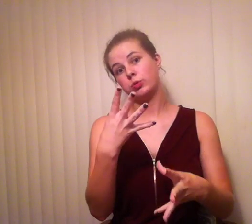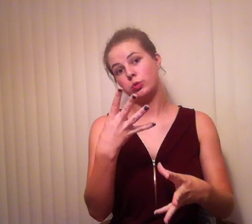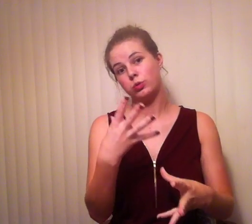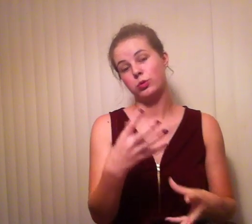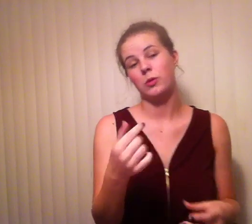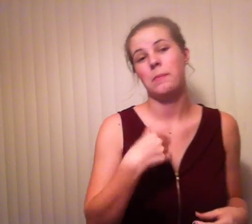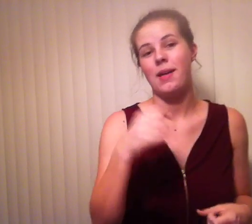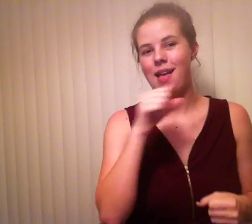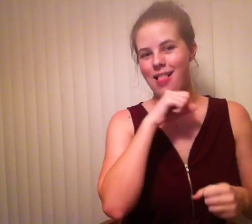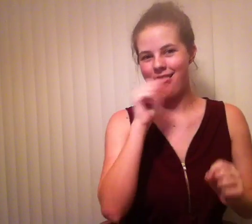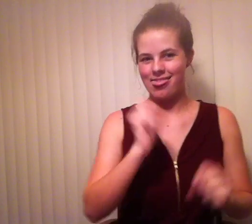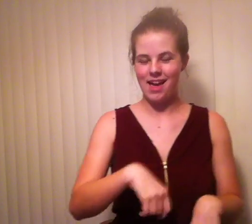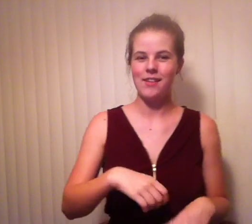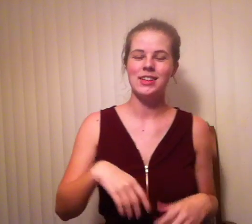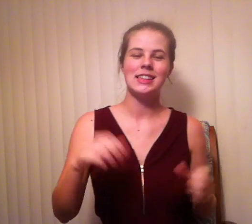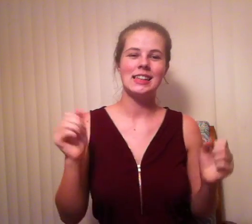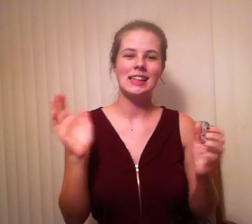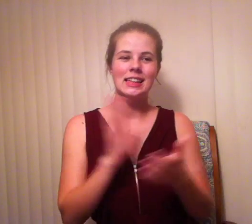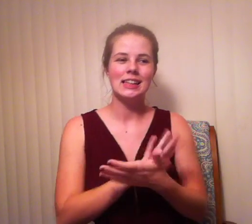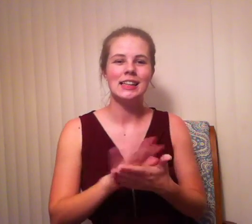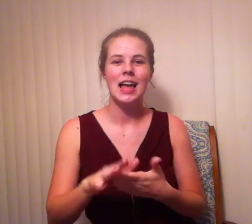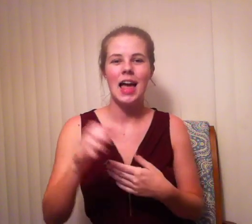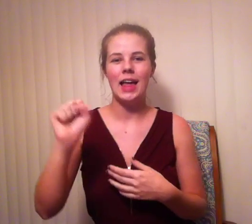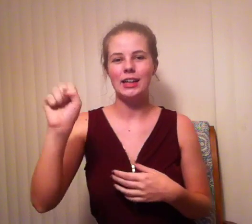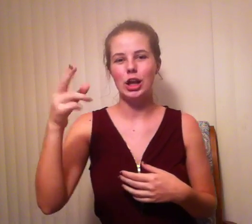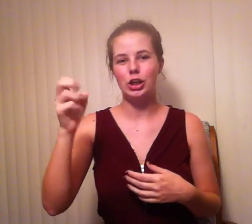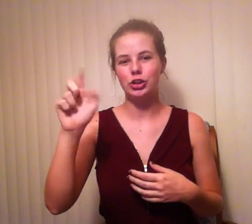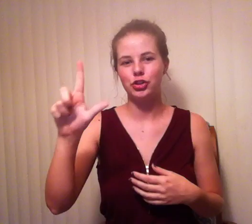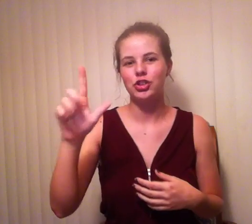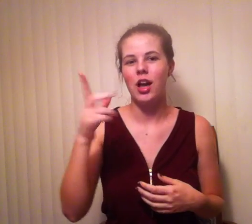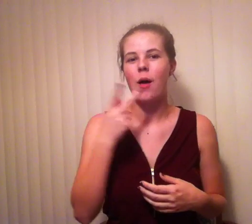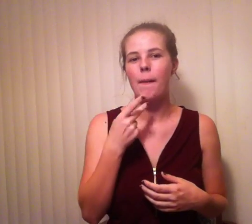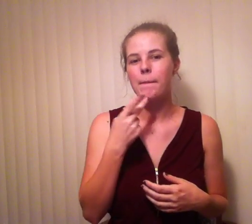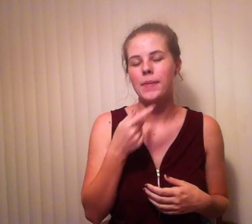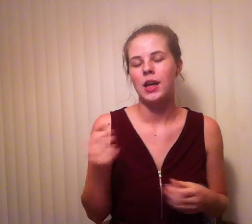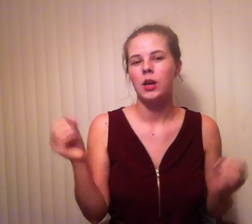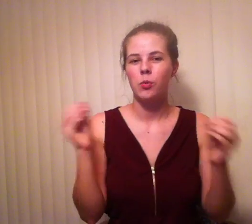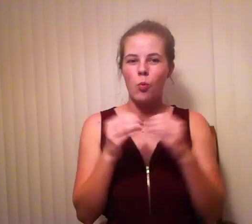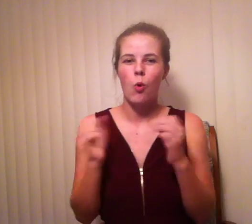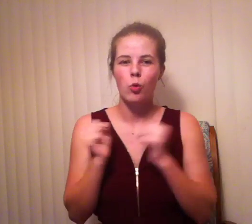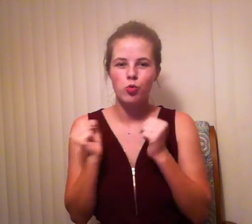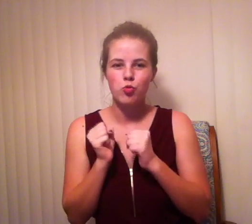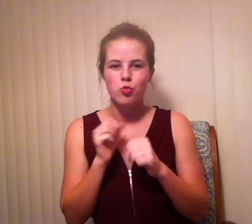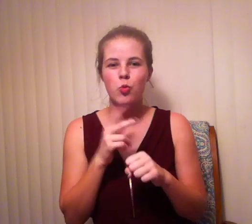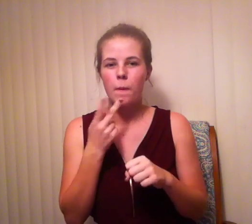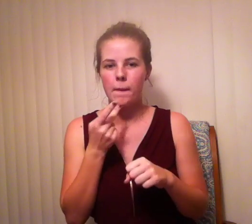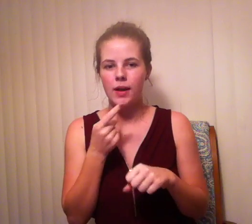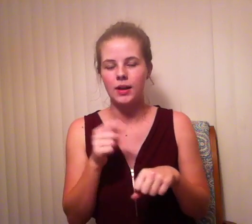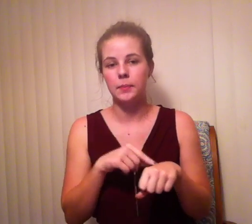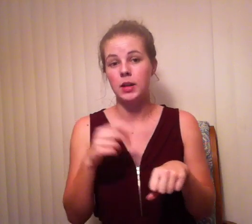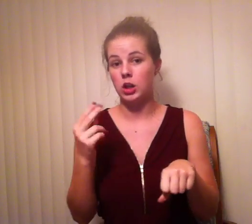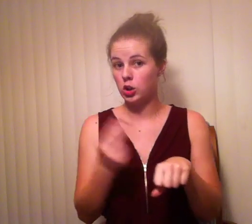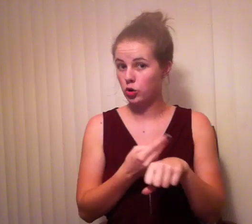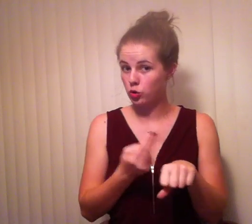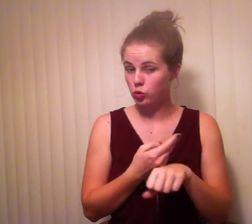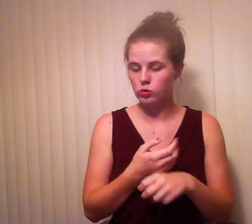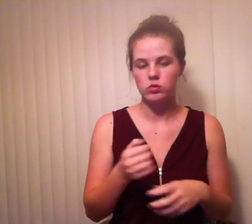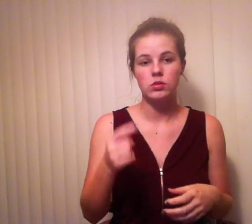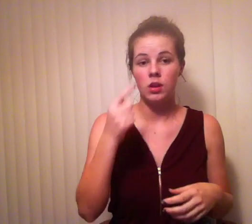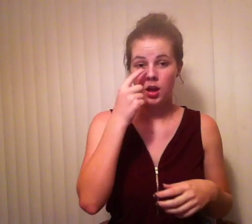very frosty, sort of a shell pink, much more on the cooler tones. I actually use it on the inner corner sometimes, on the lid. It just so